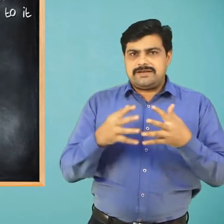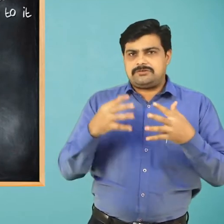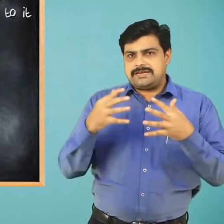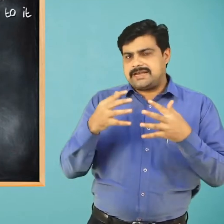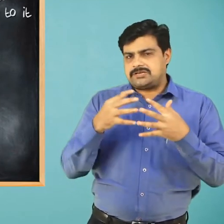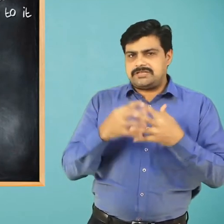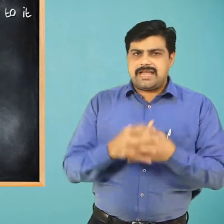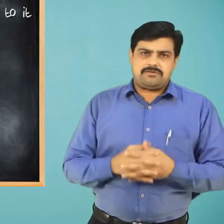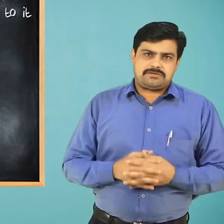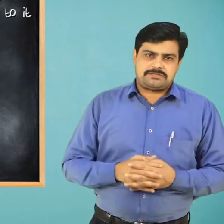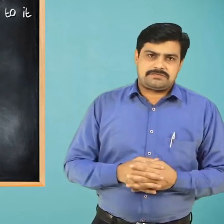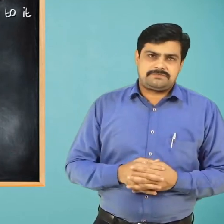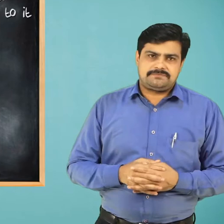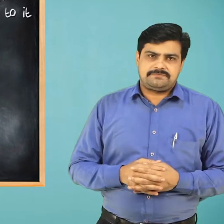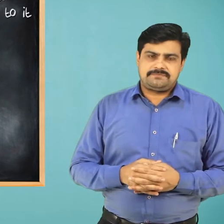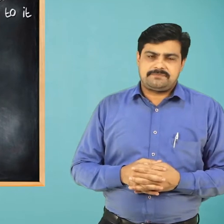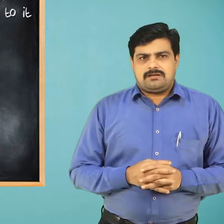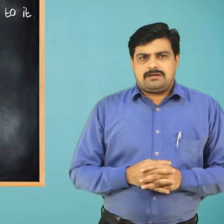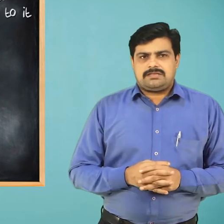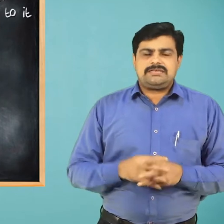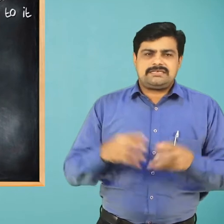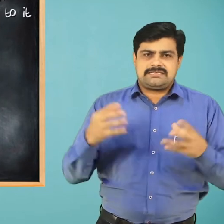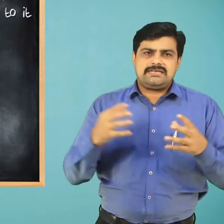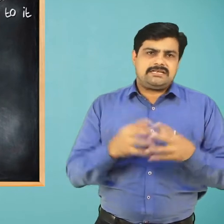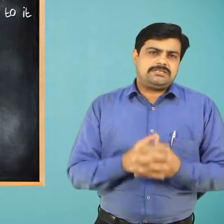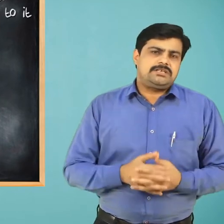to detect the errors. There is a sentence,